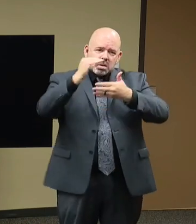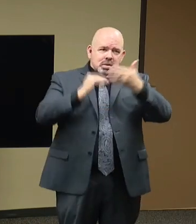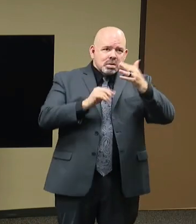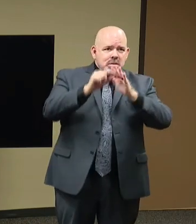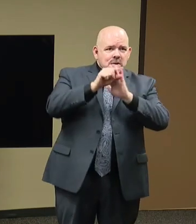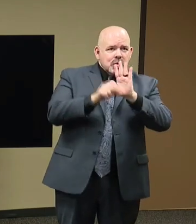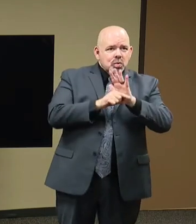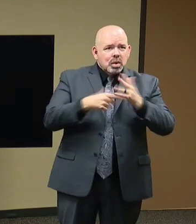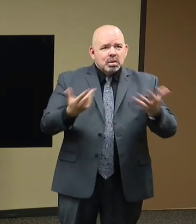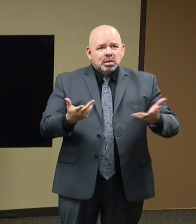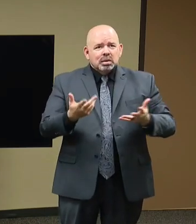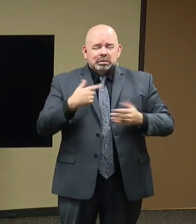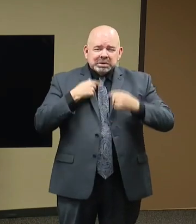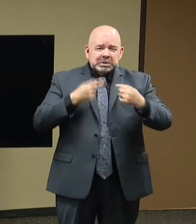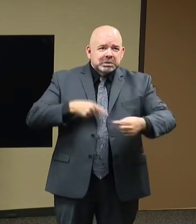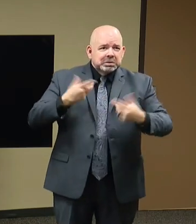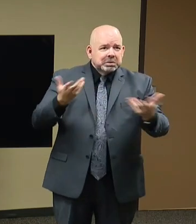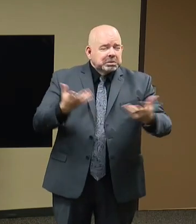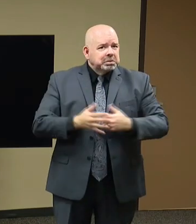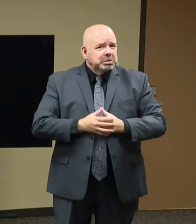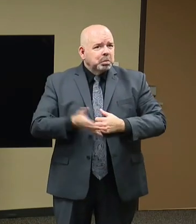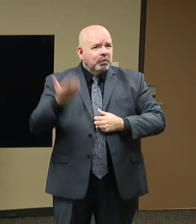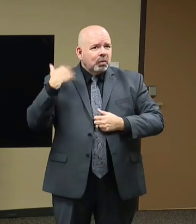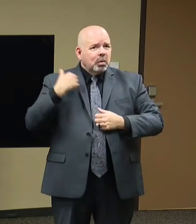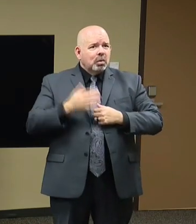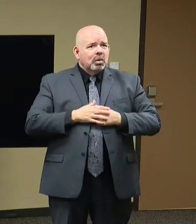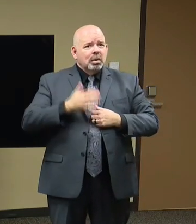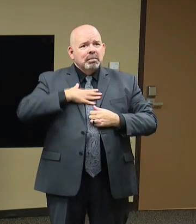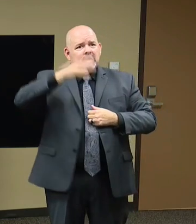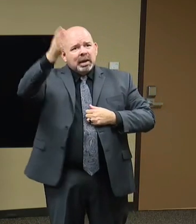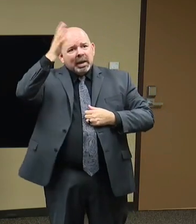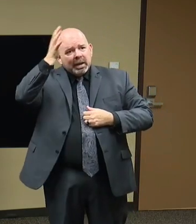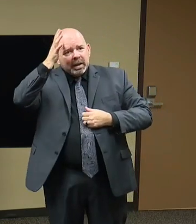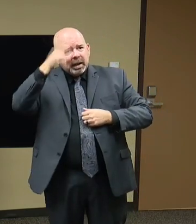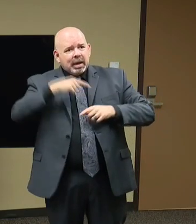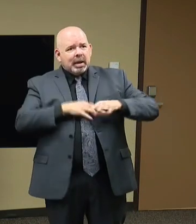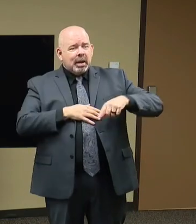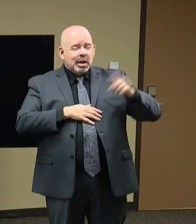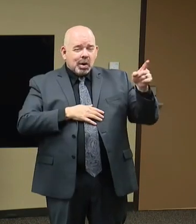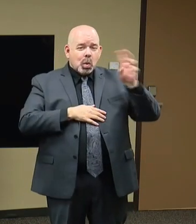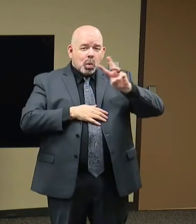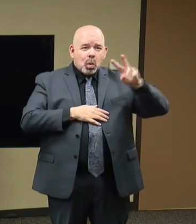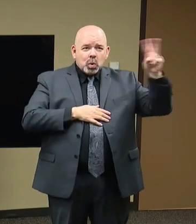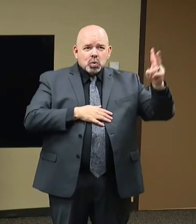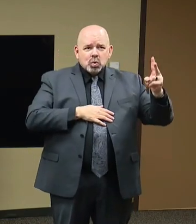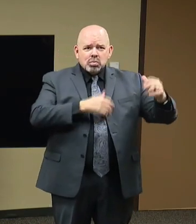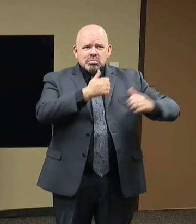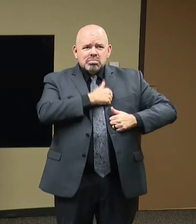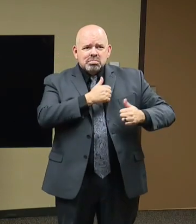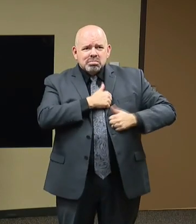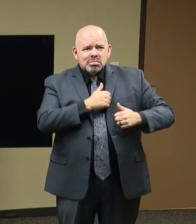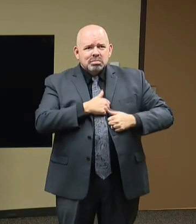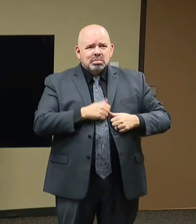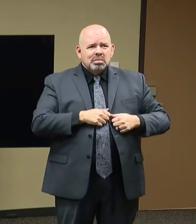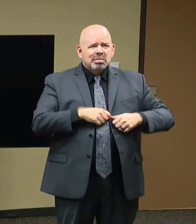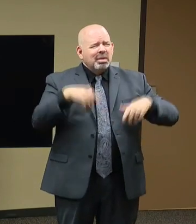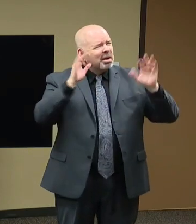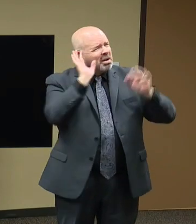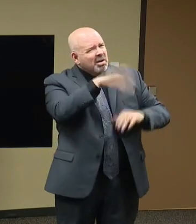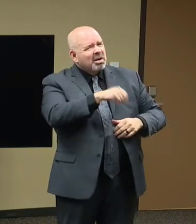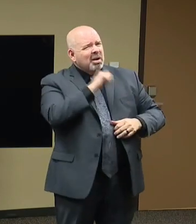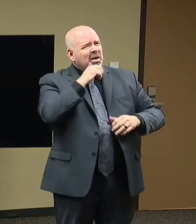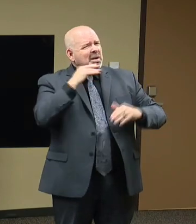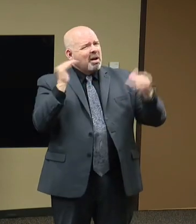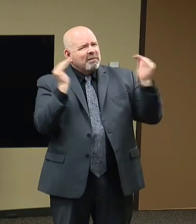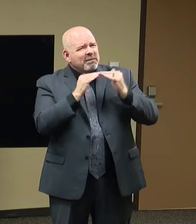mom remarried a man who had served in World War II. And I was explaining to him how unfair it was and how with the heavy load that I had, I wasn't going to be able to